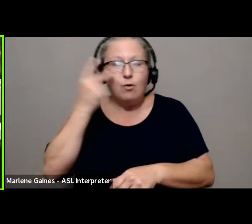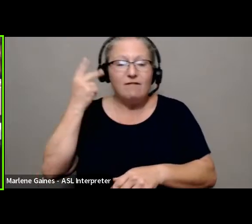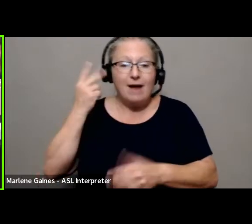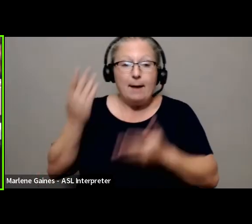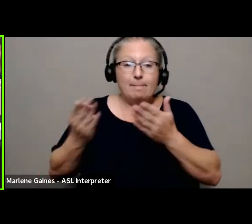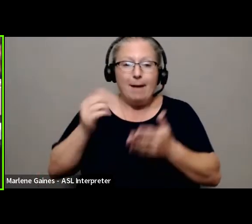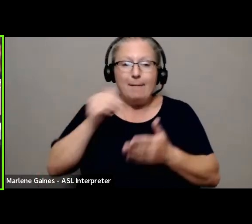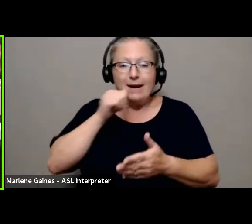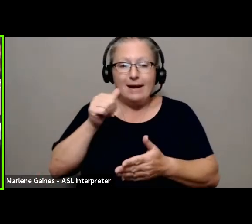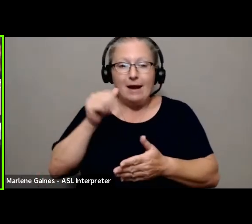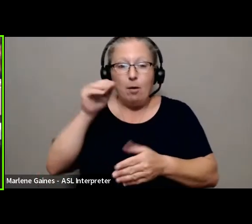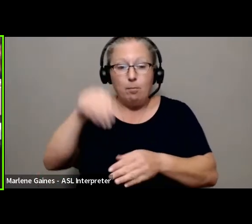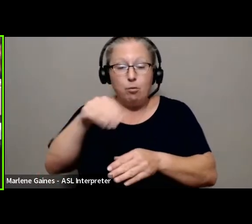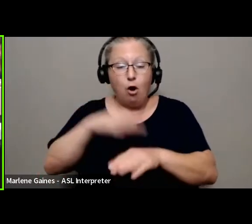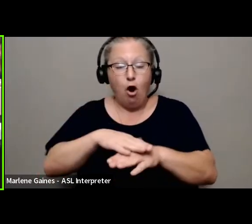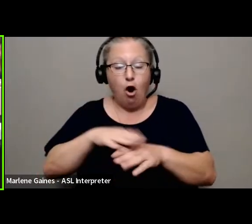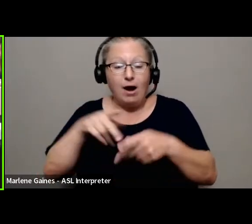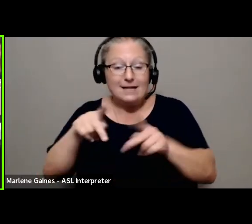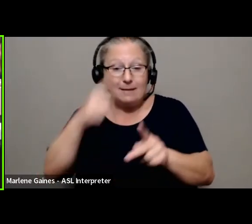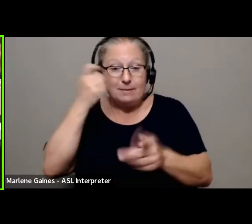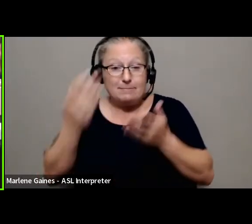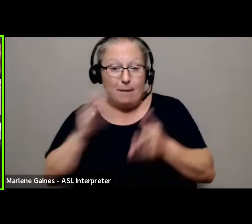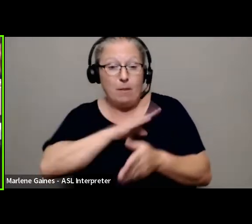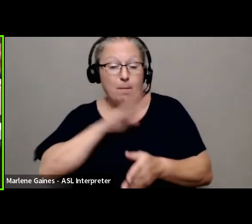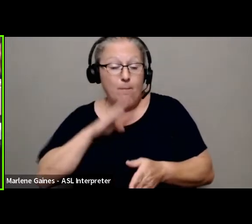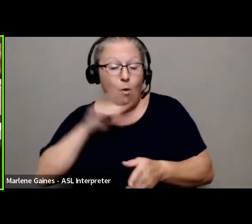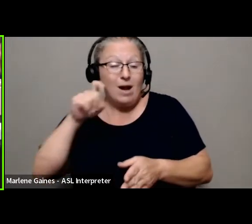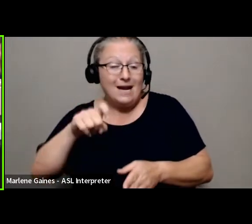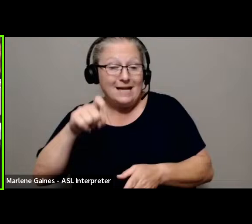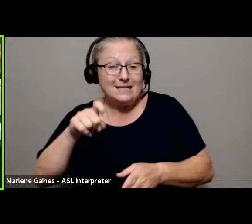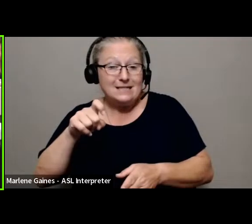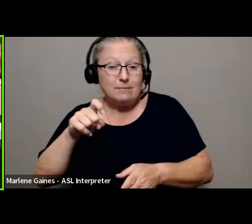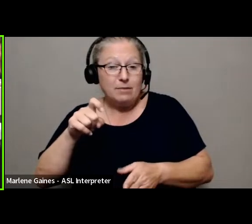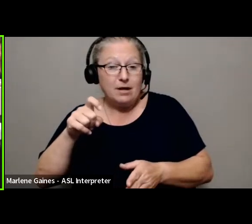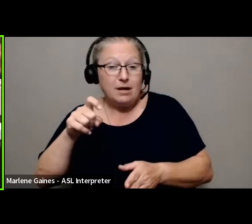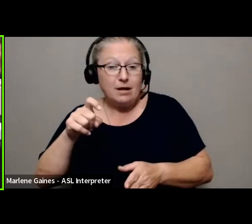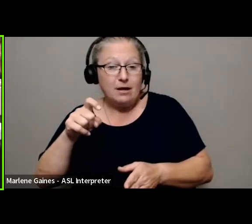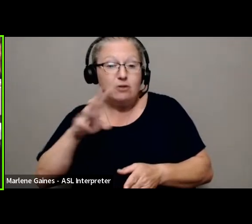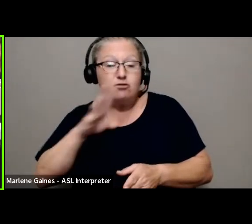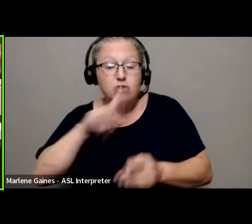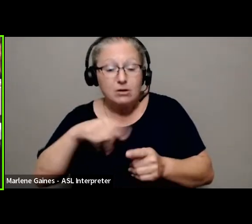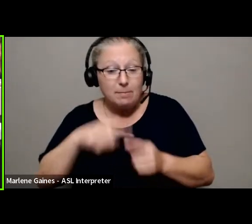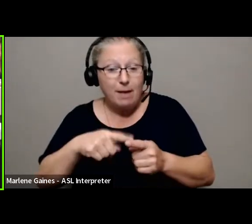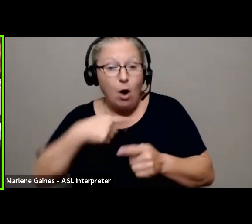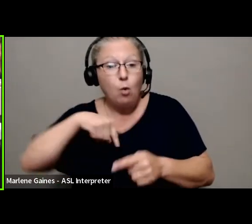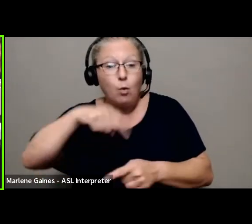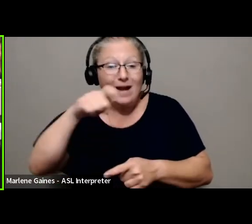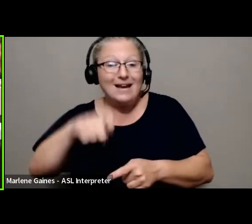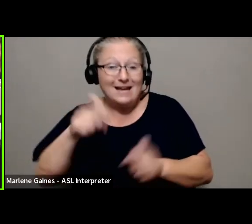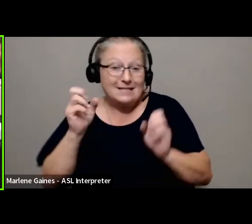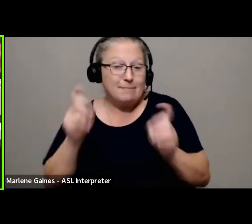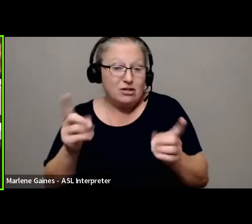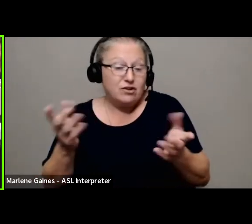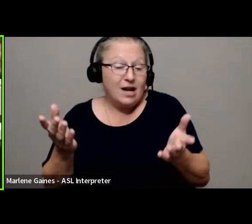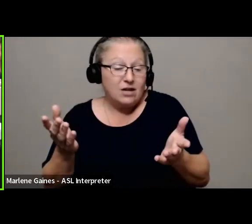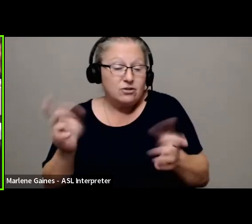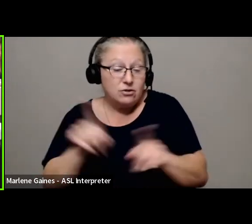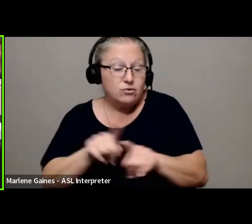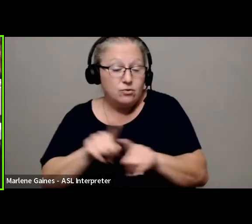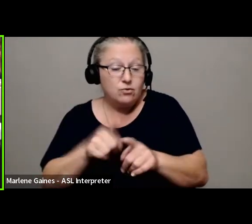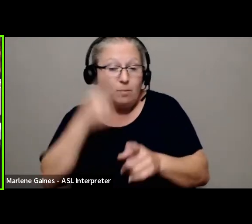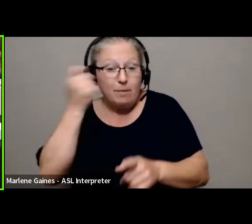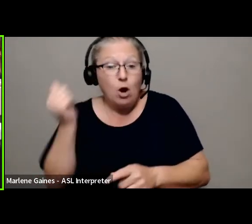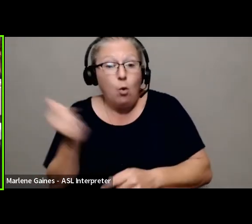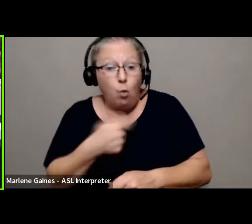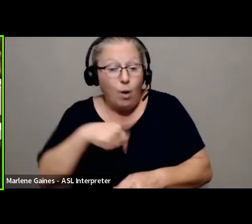maybe not putting it on consent because I think maybe the board needs to be brought in and talked about, and we need some education as well. Because